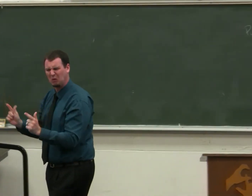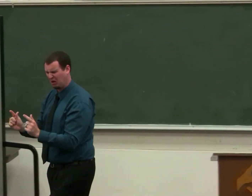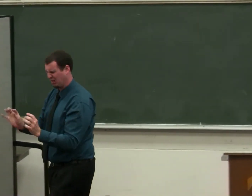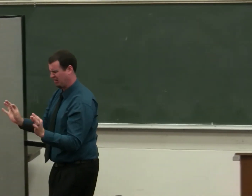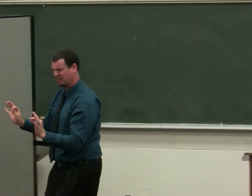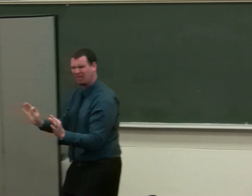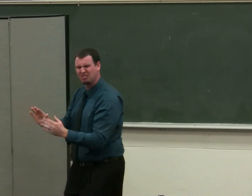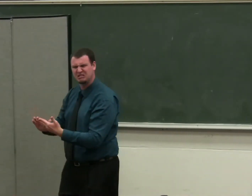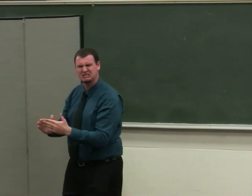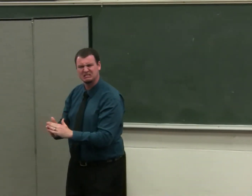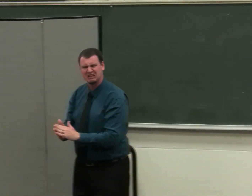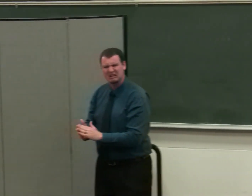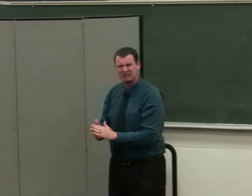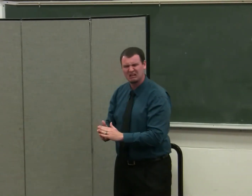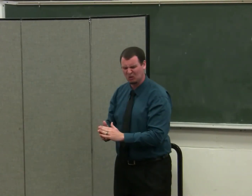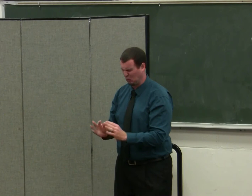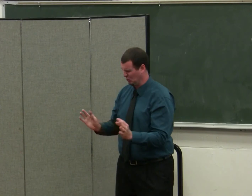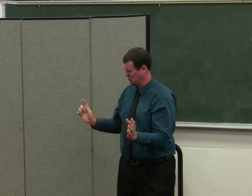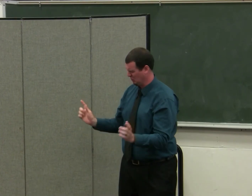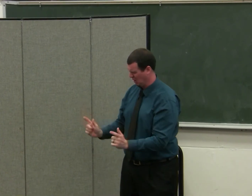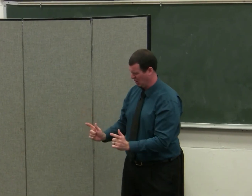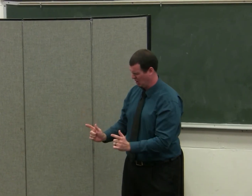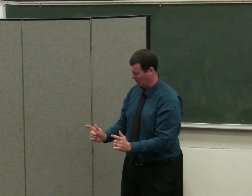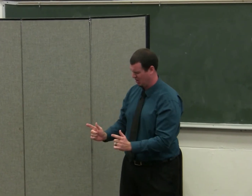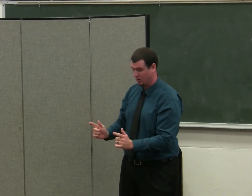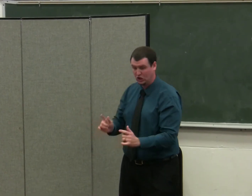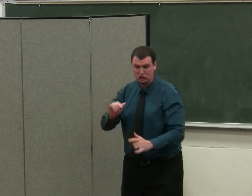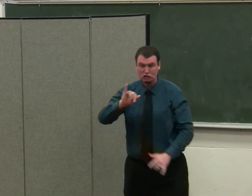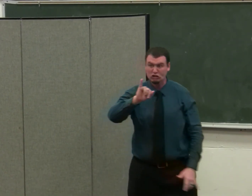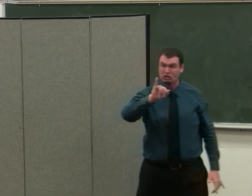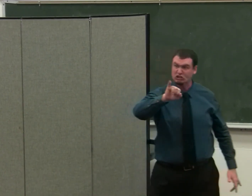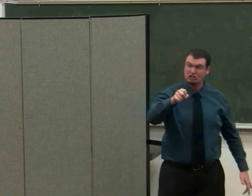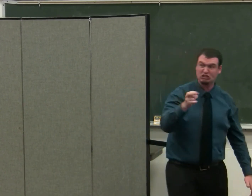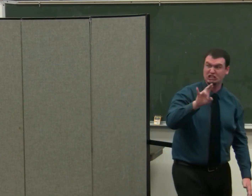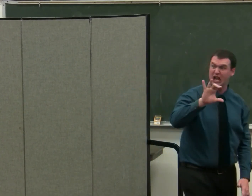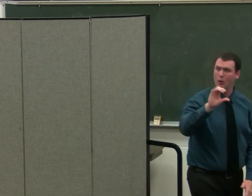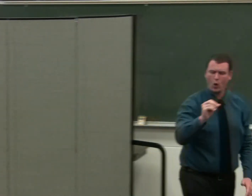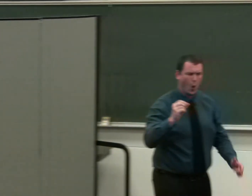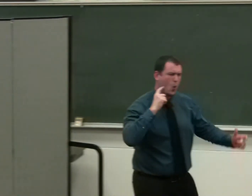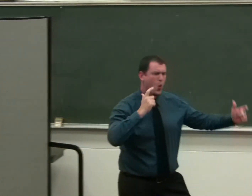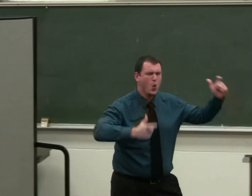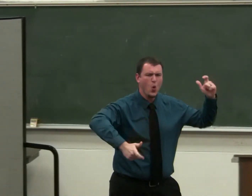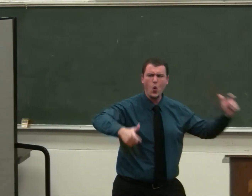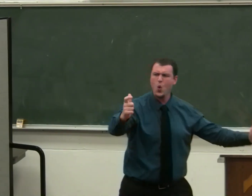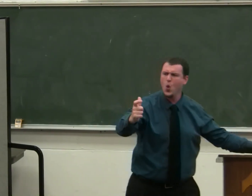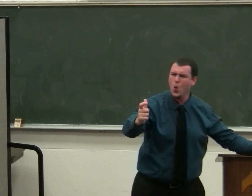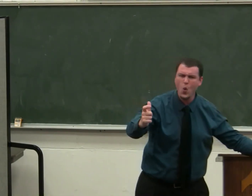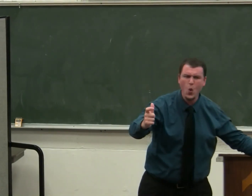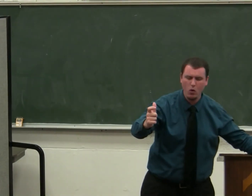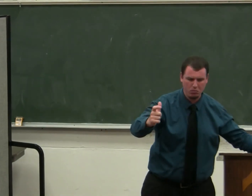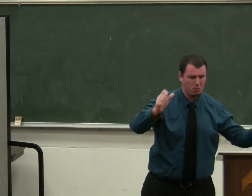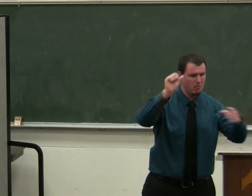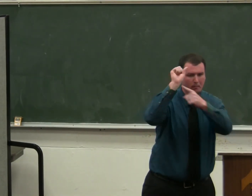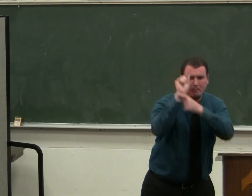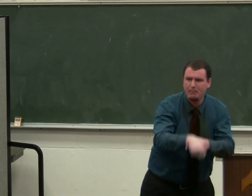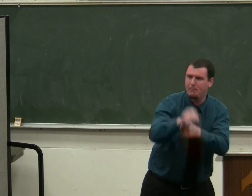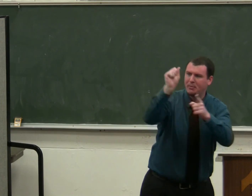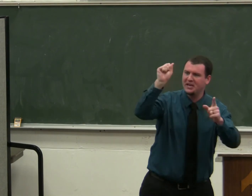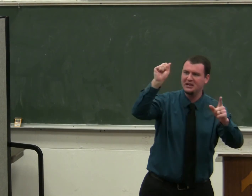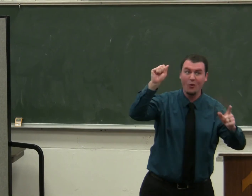the next battle that they had was against a really small city, which was not really a big deal. Jericho was